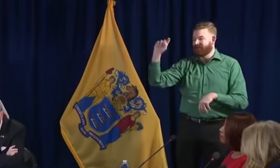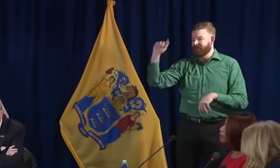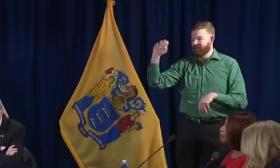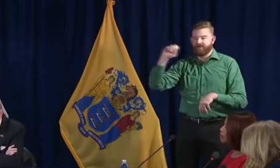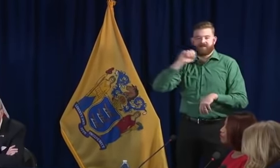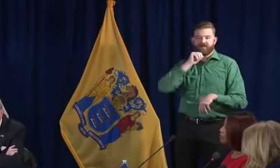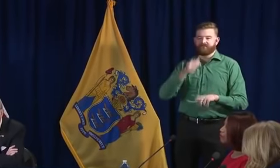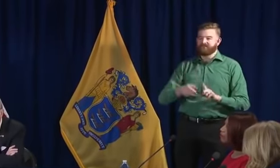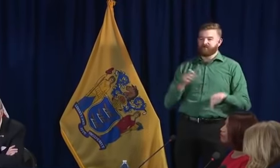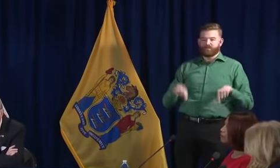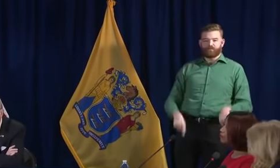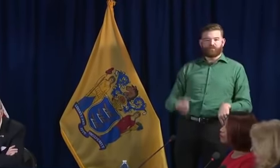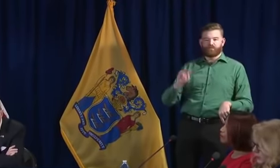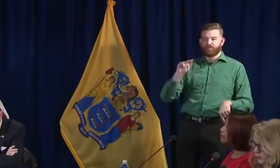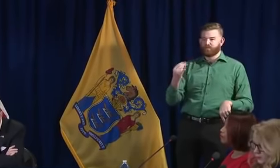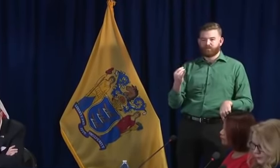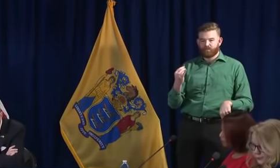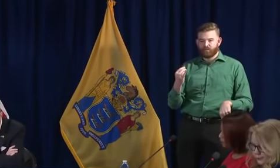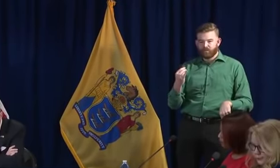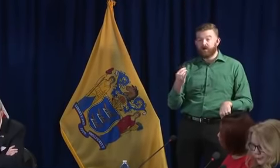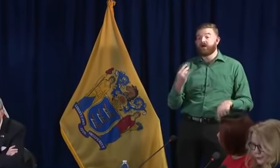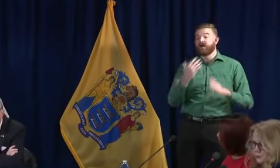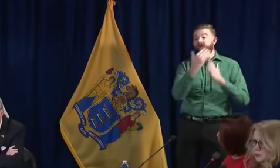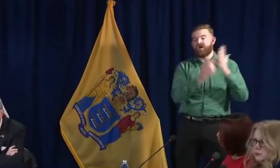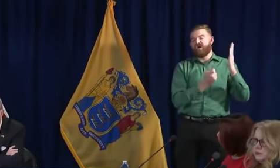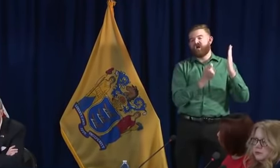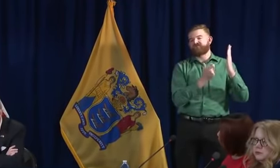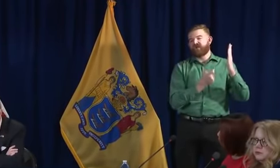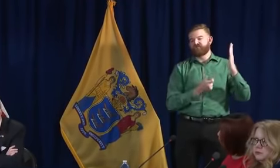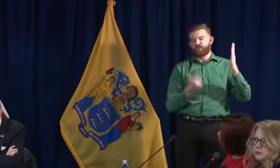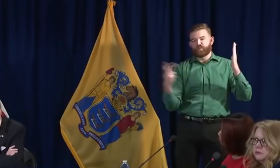our count, and our statewide total is now